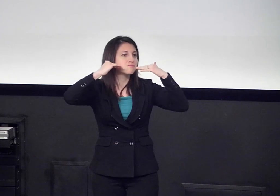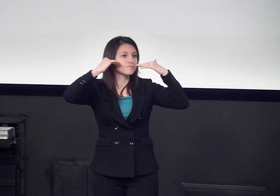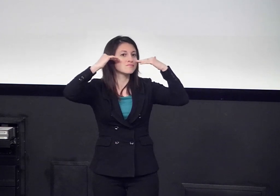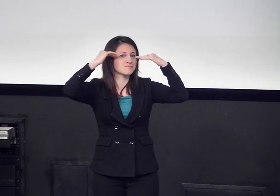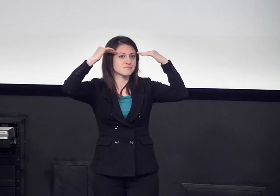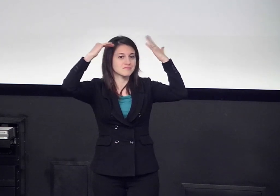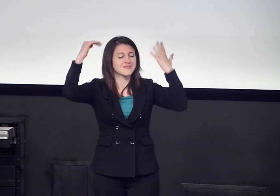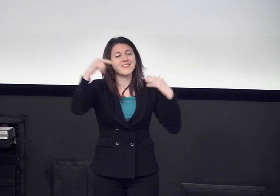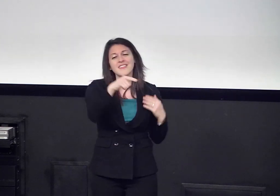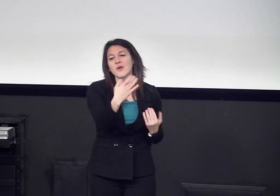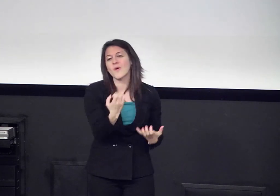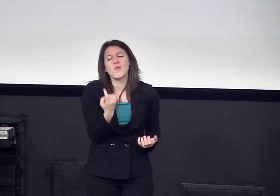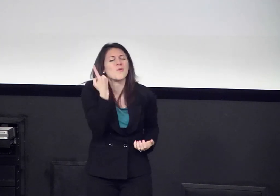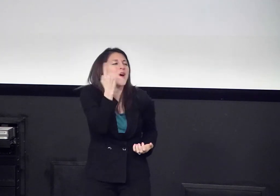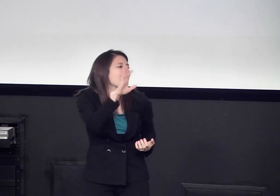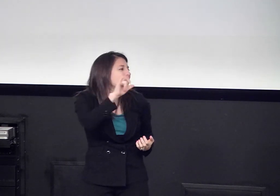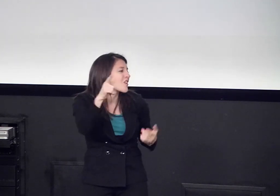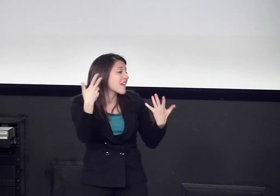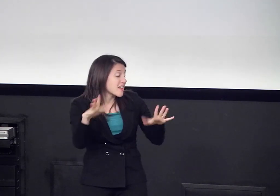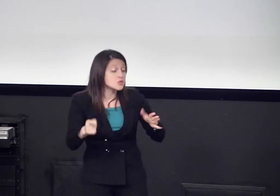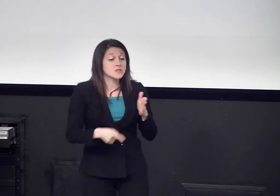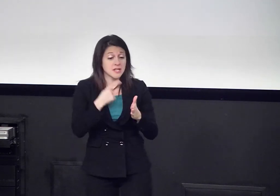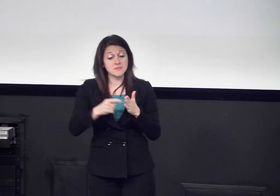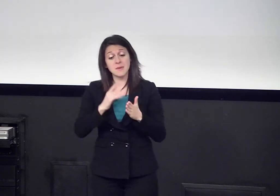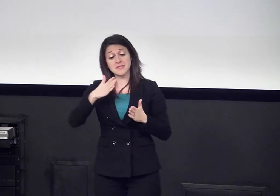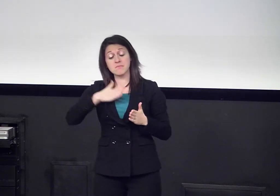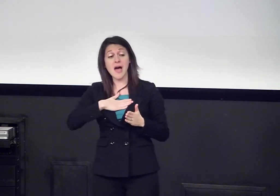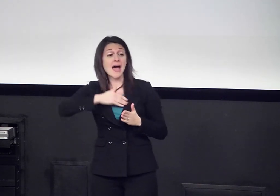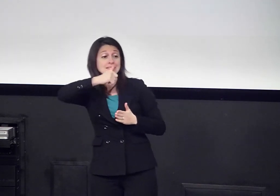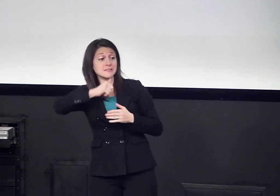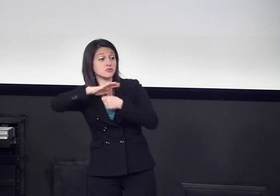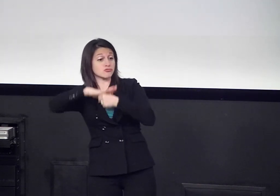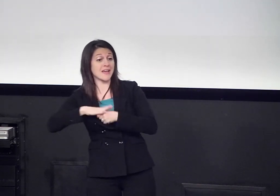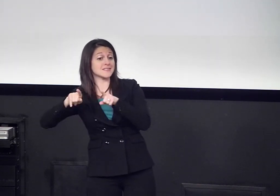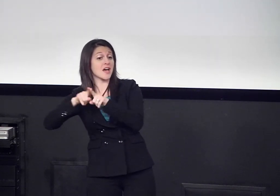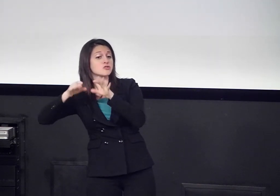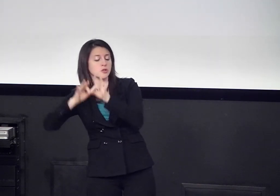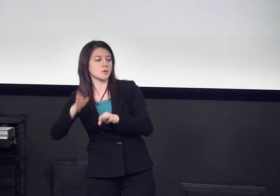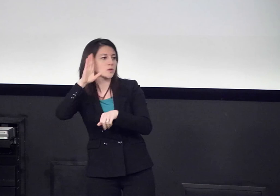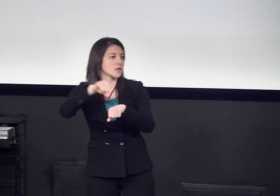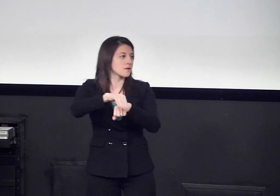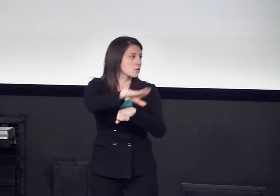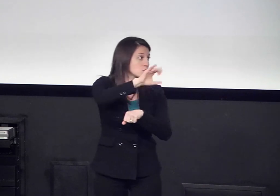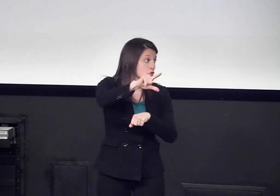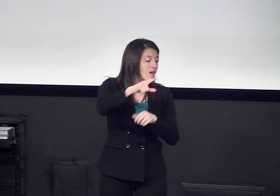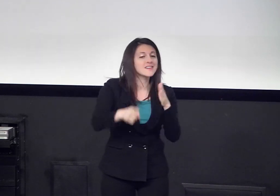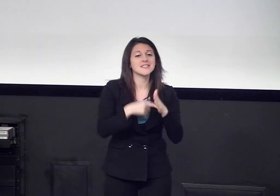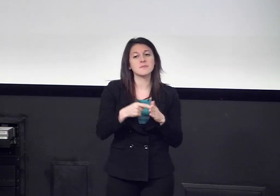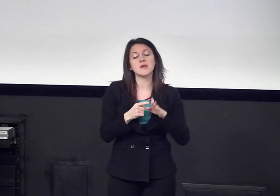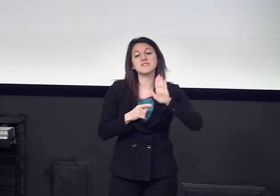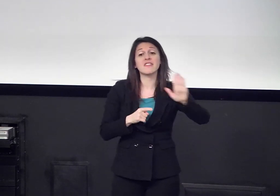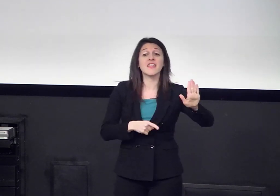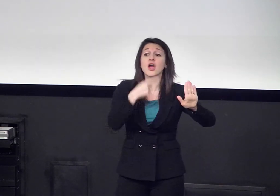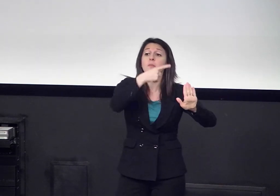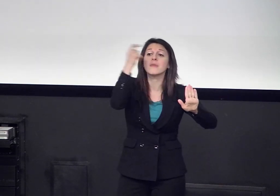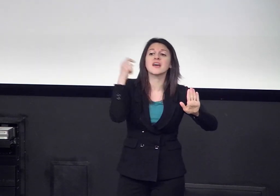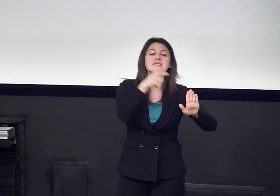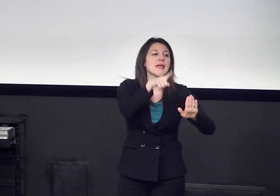and so my level of tolerance is reduced. So thinking about how the interpreter's frustration has